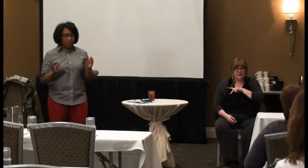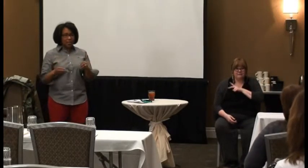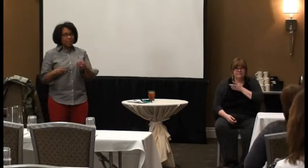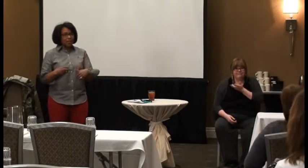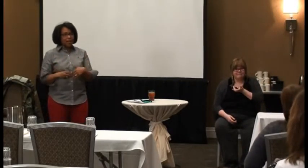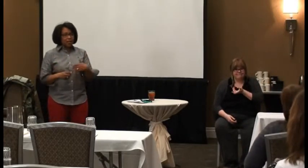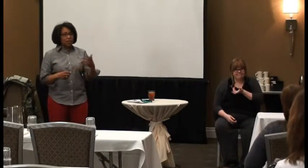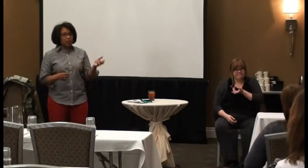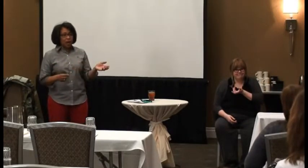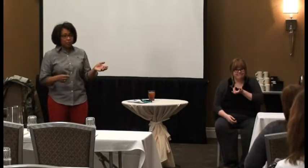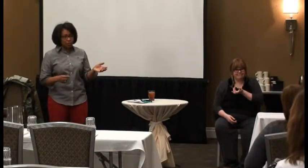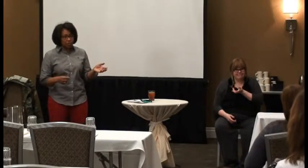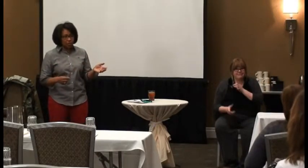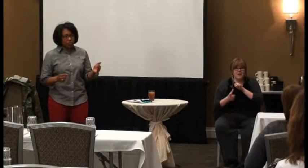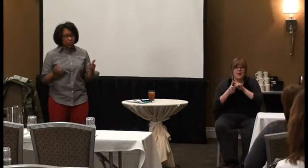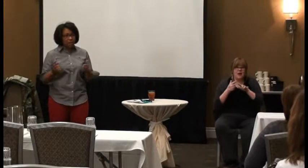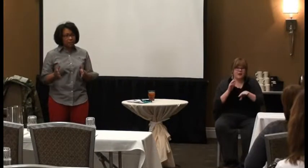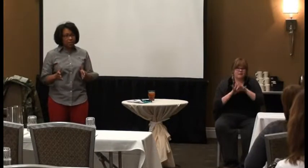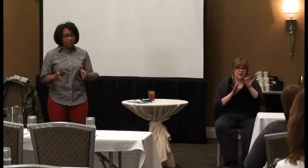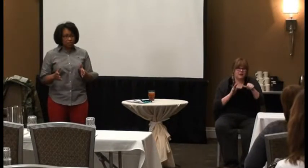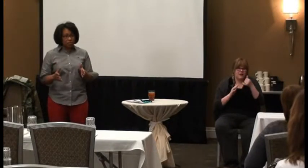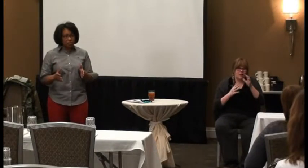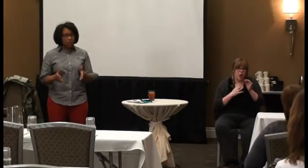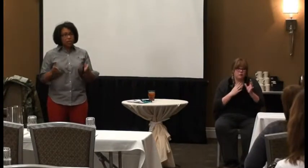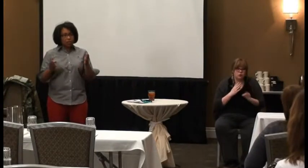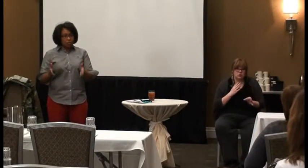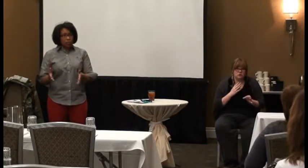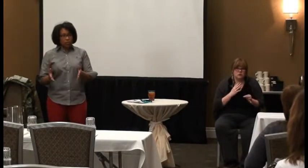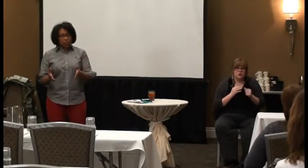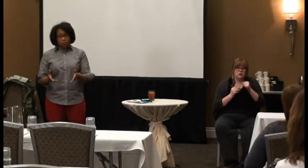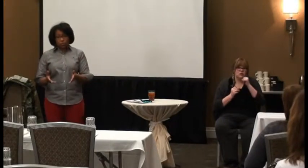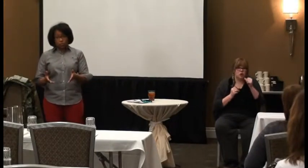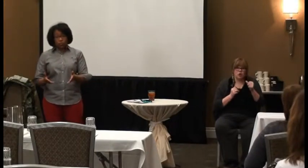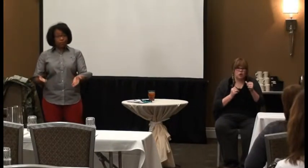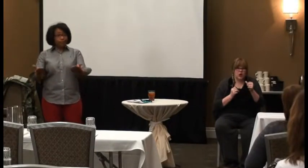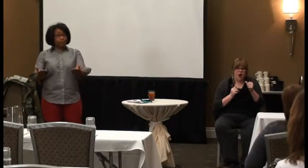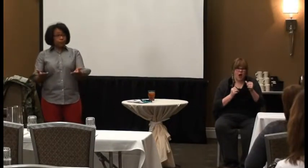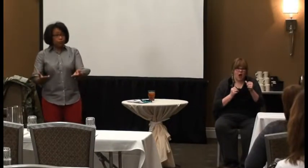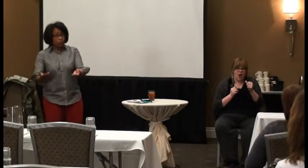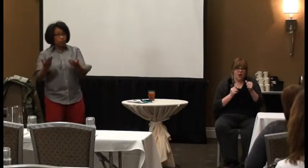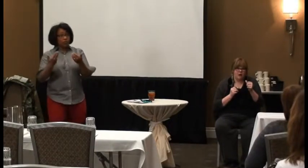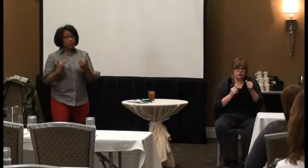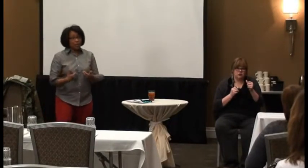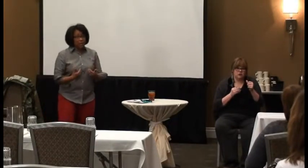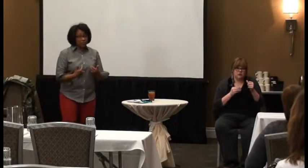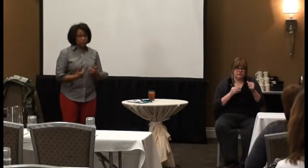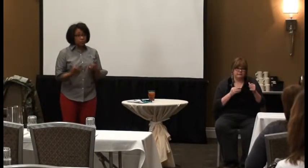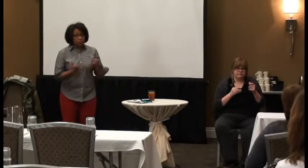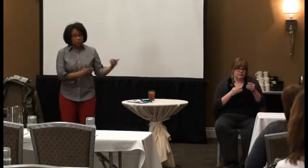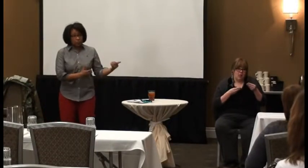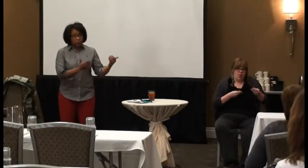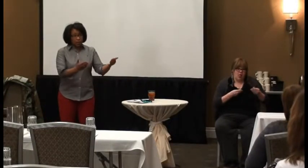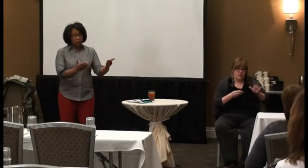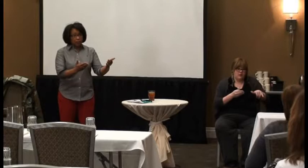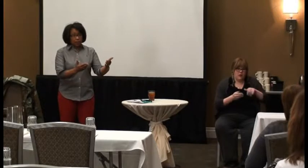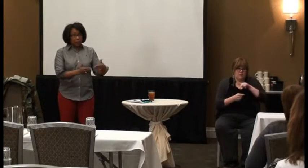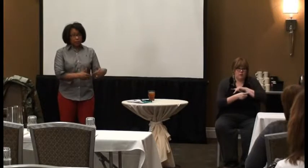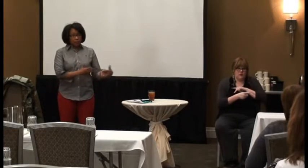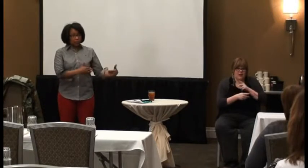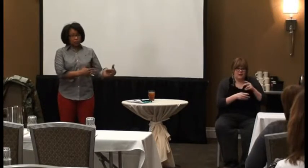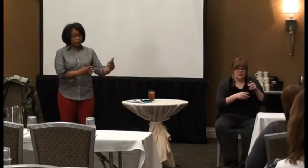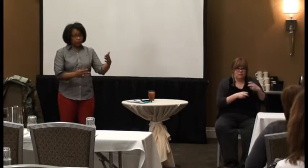know, and then finding another option, you know, to not feed into it, then we need to remove you from the classroom